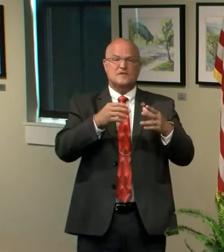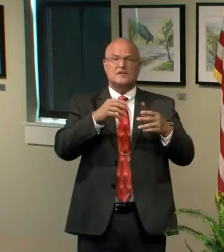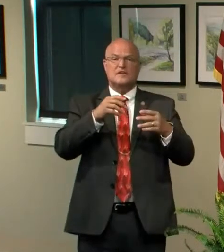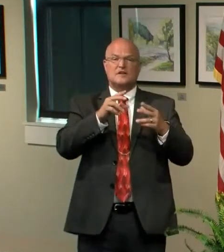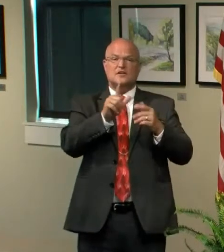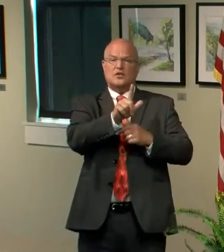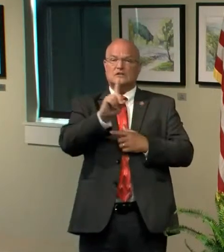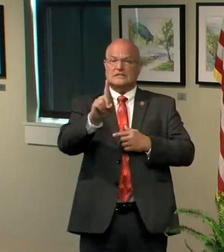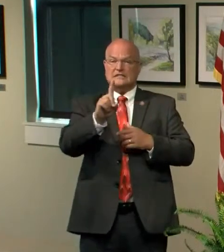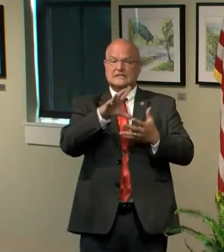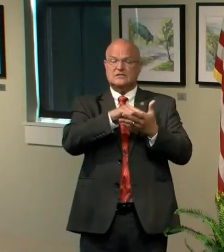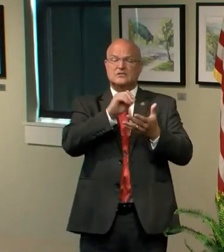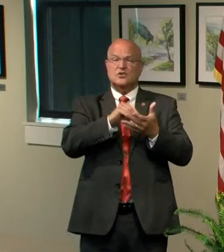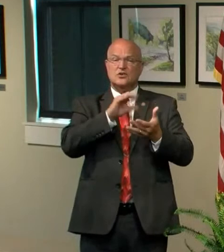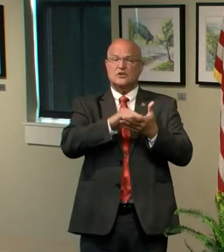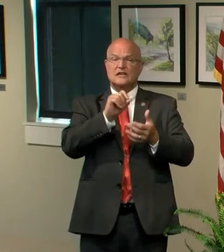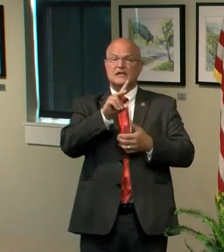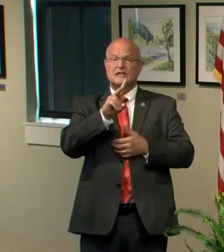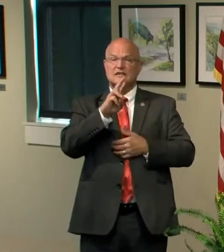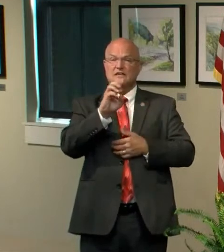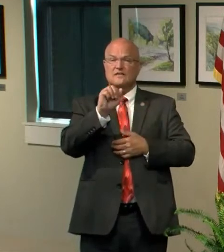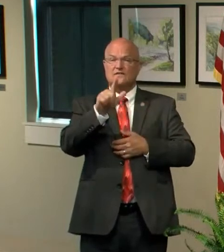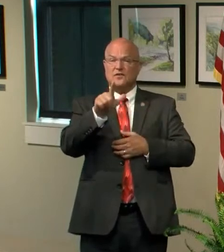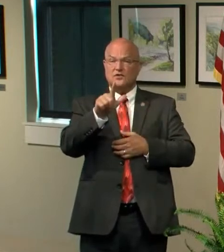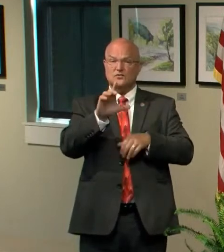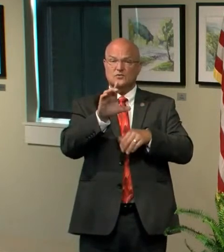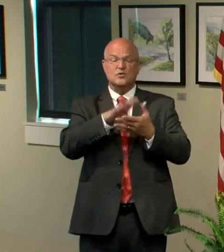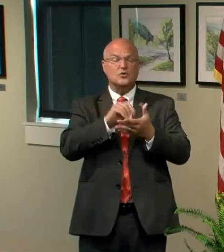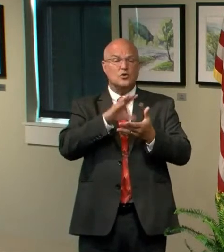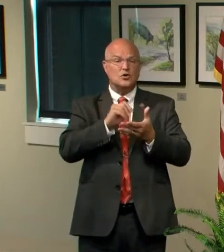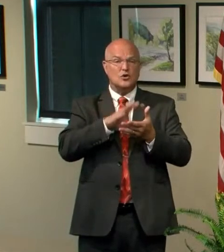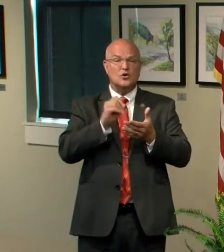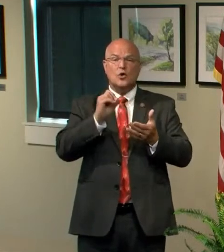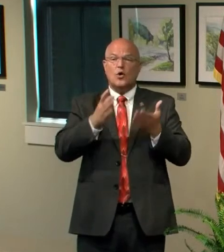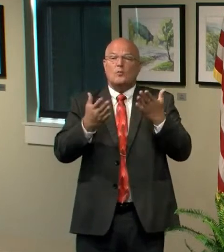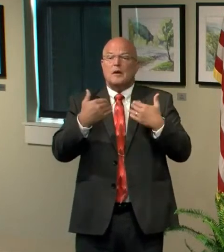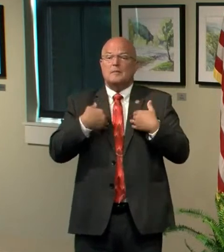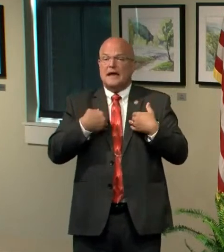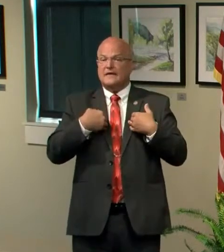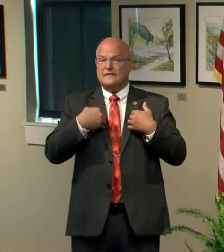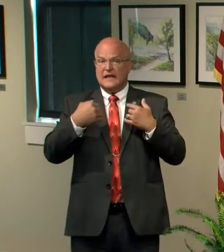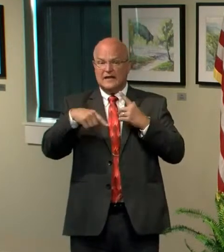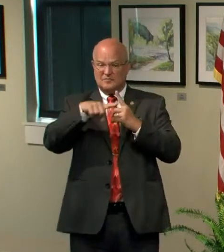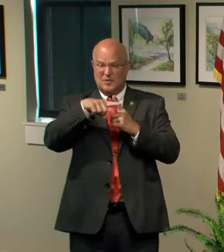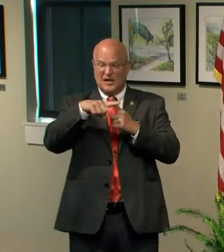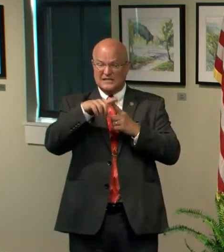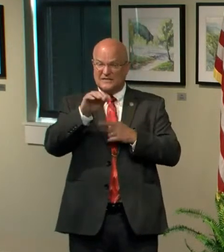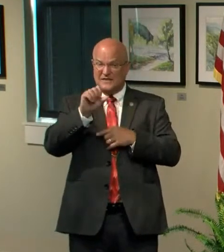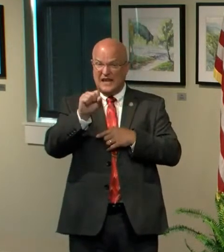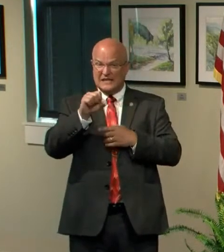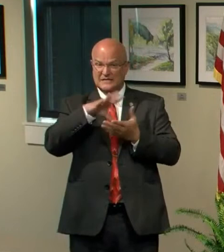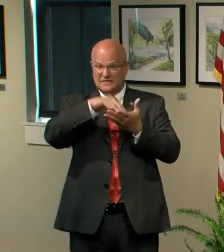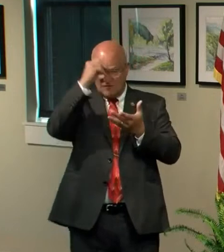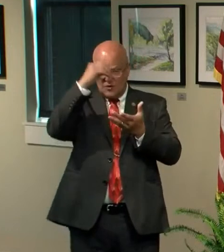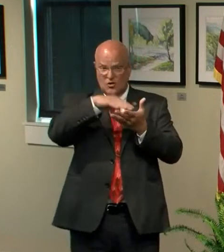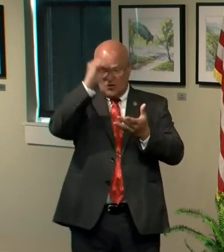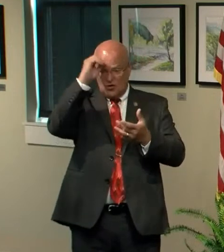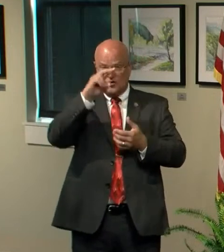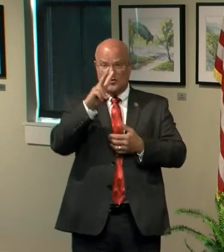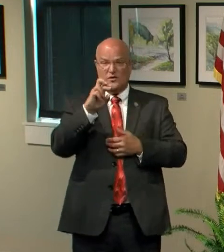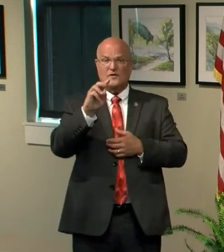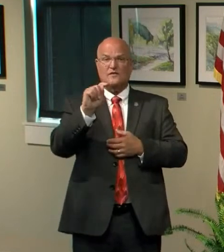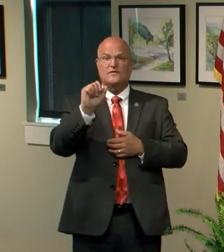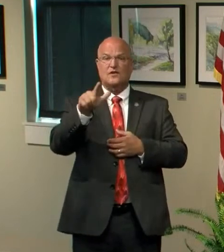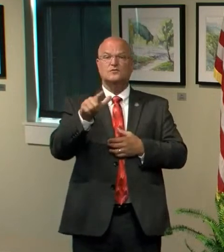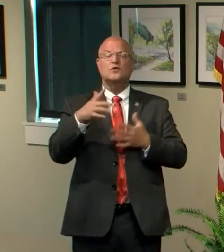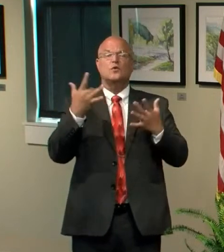There might be some positive cases that you have to shift to virtual learning for a period of time, and